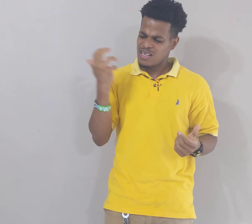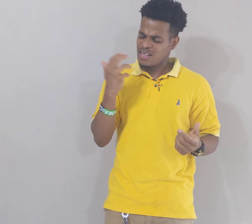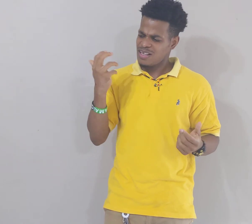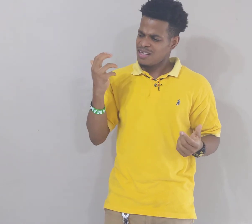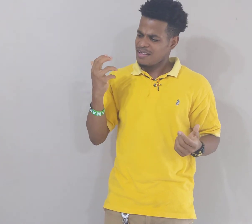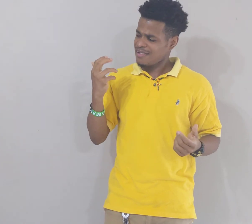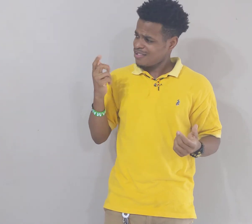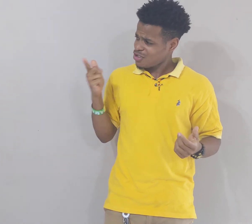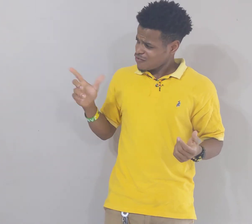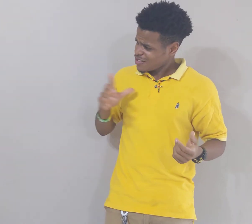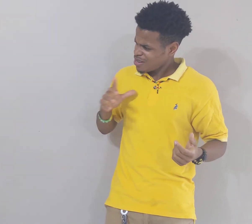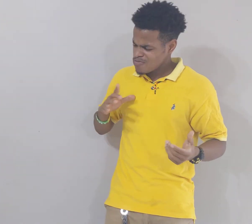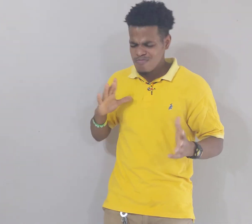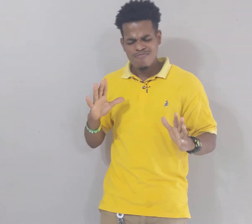and bring him hope.